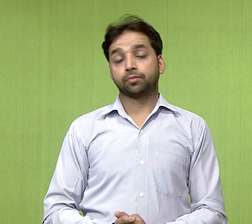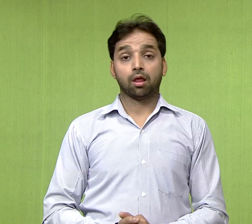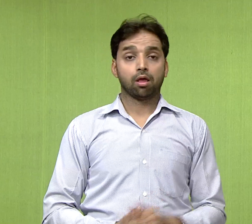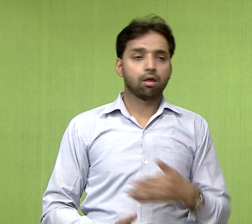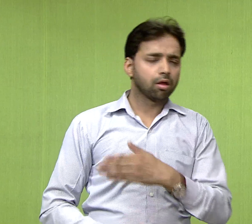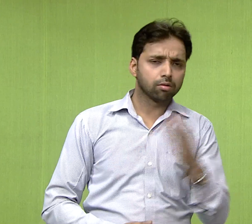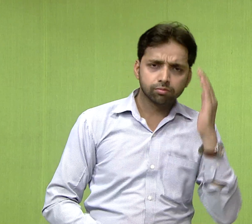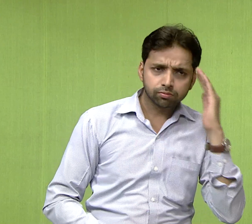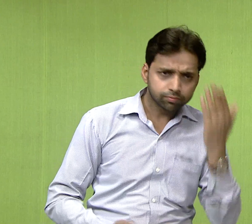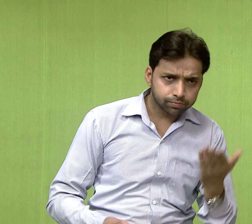Have you ever thought,